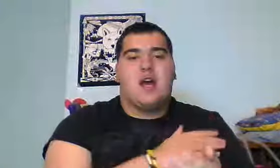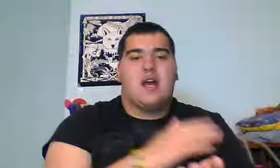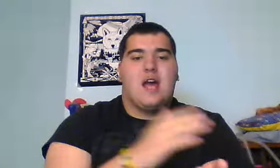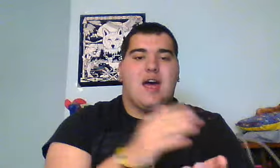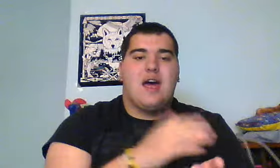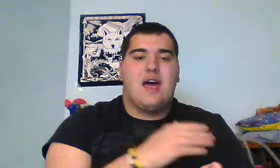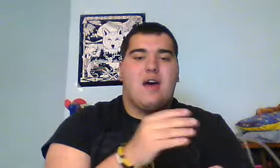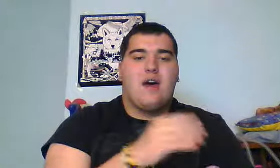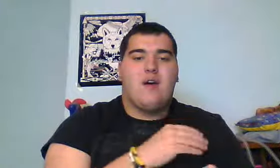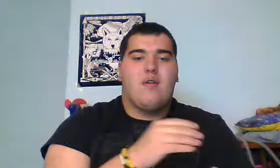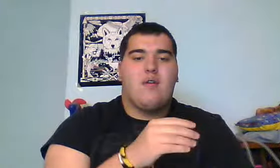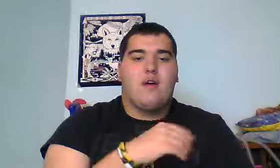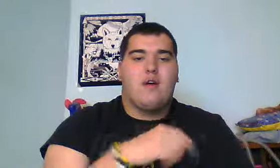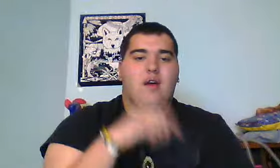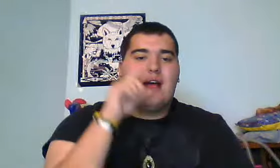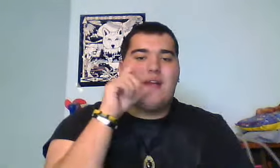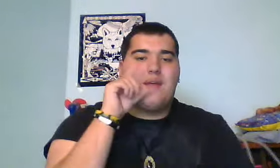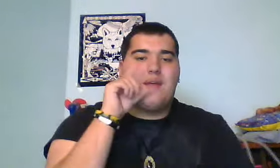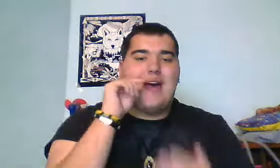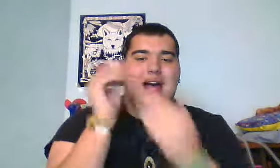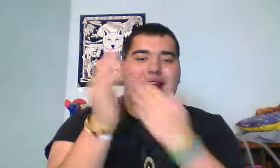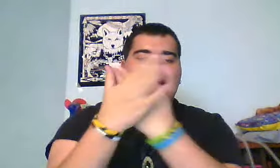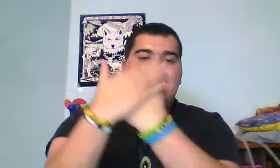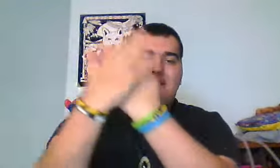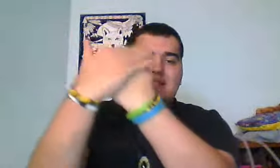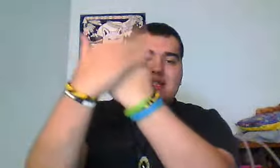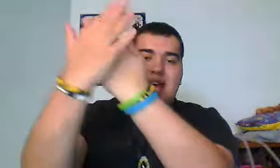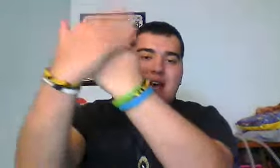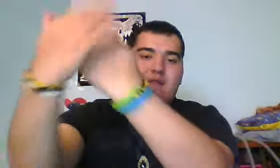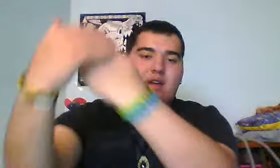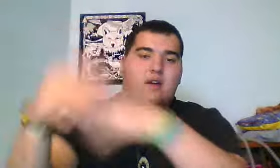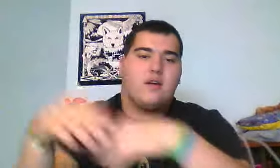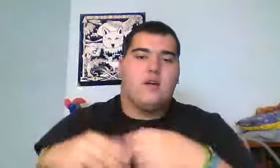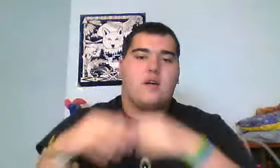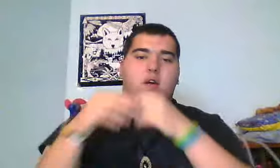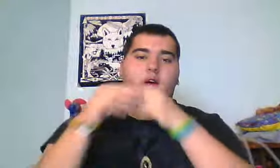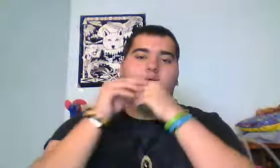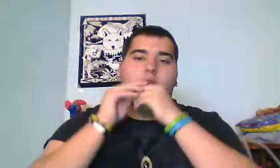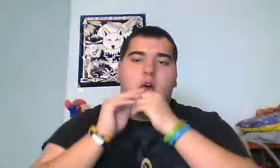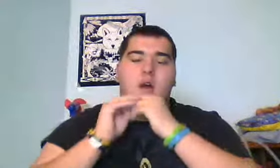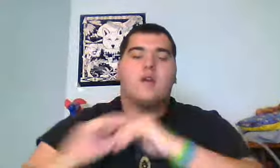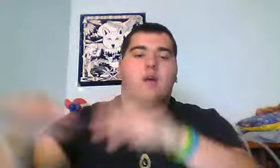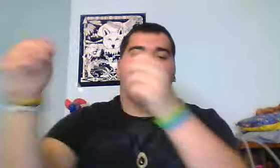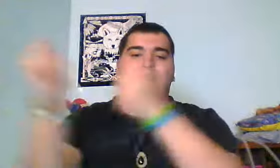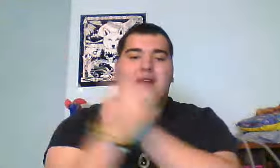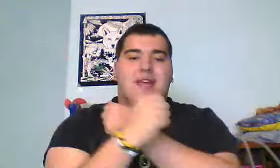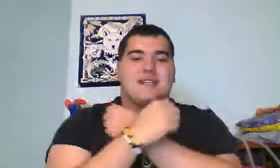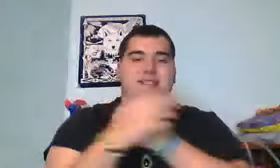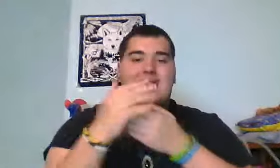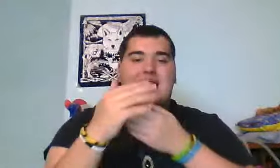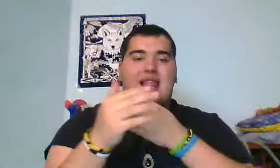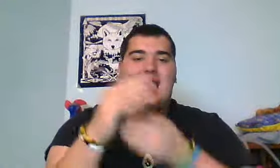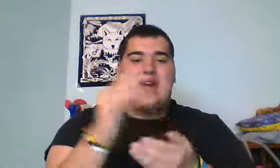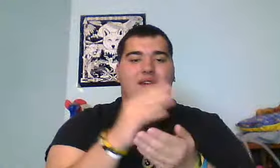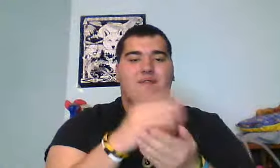Up, up The ballad of the sun Gonna keep the love